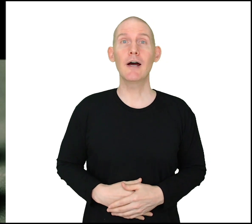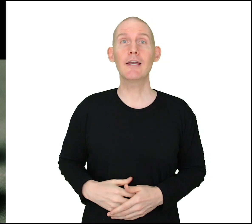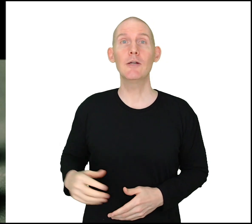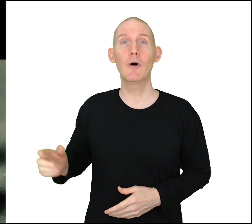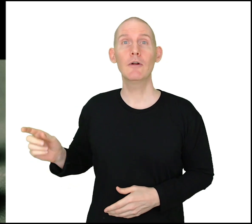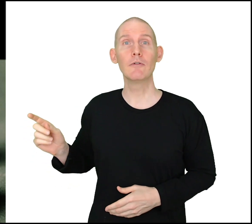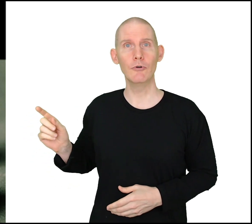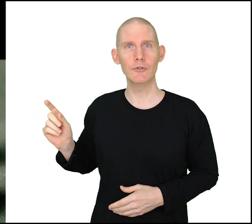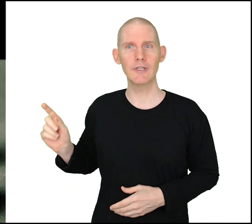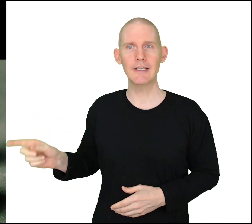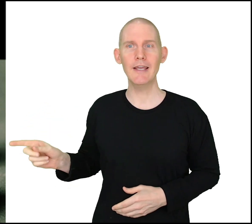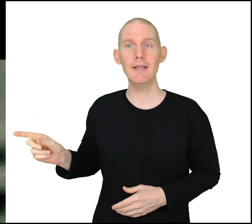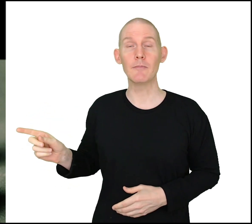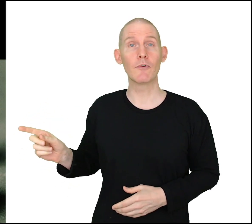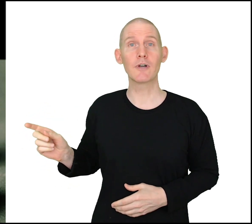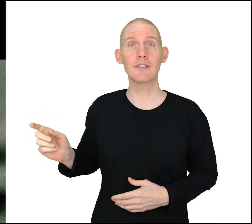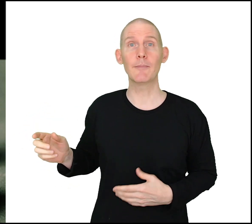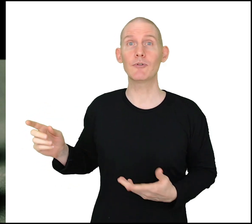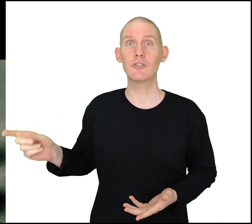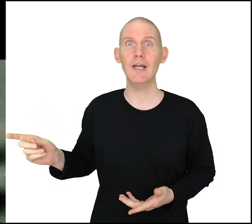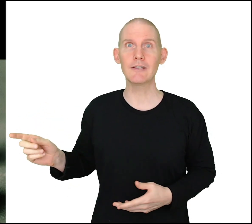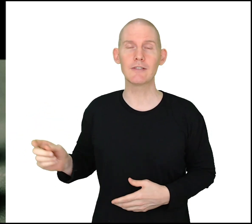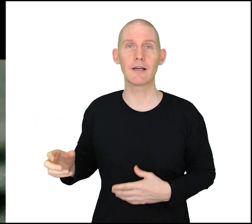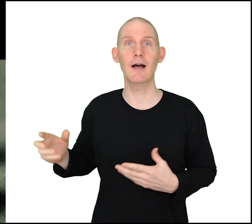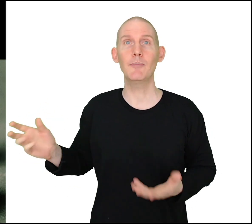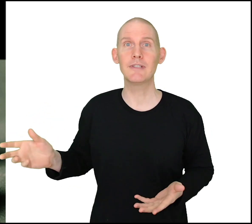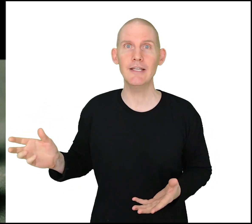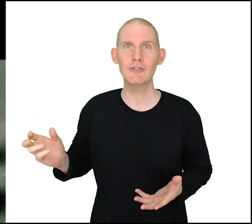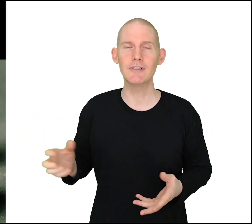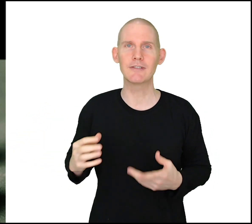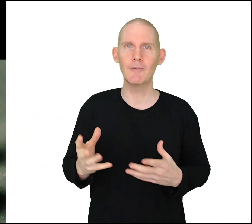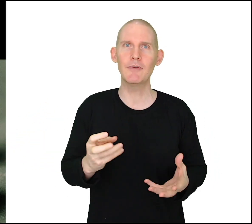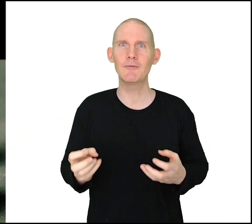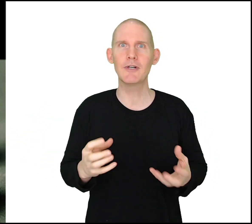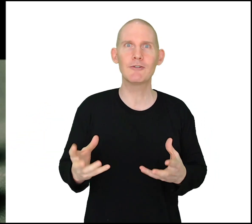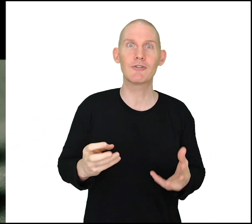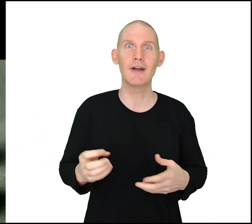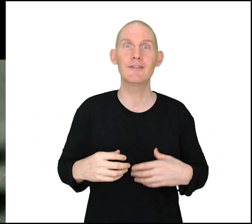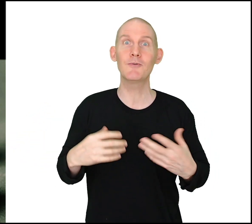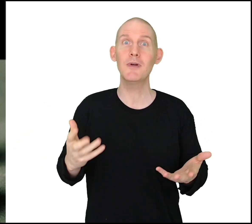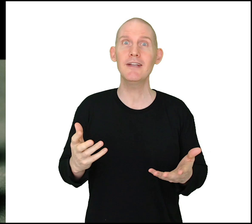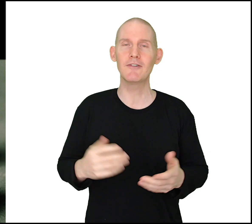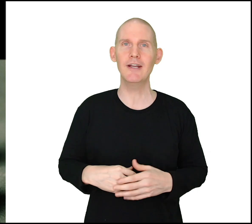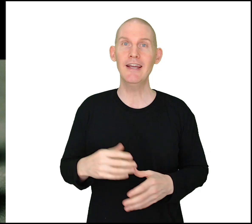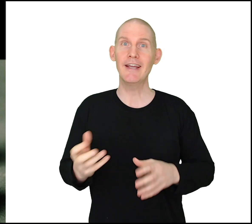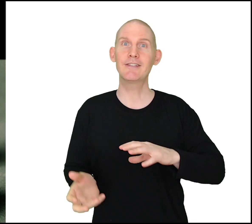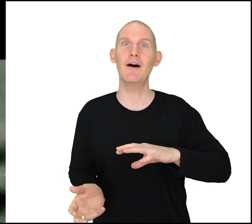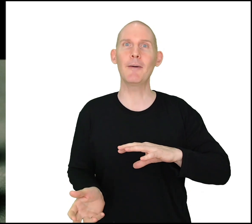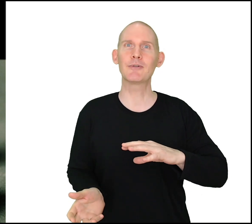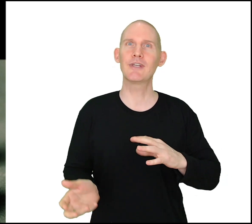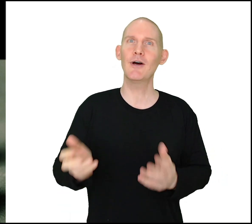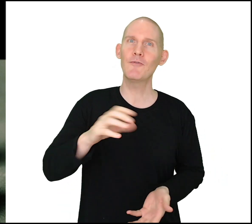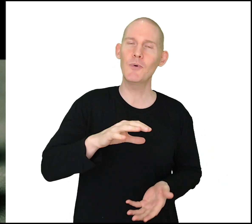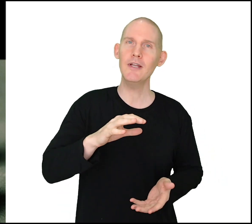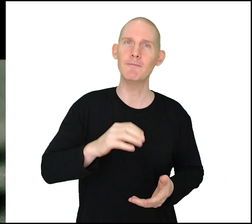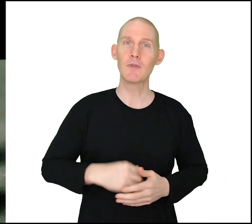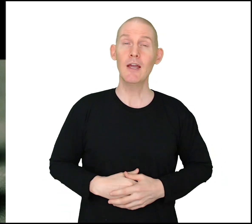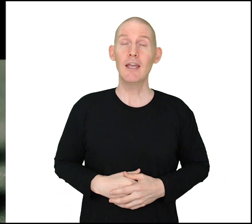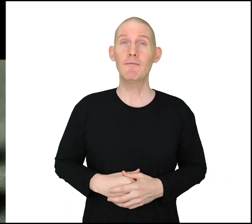talking about lose a game. For example, chess, a competition, something where you're trying to win, right? It's the opposite of win. If you